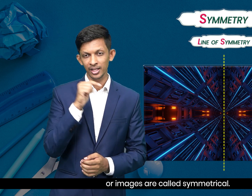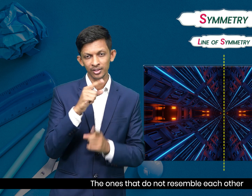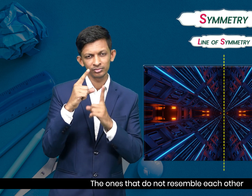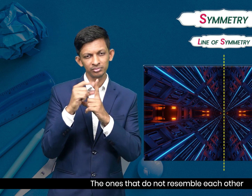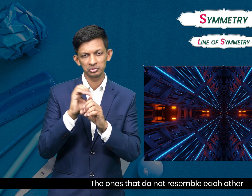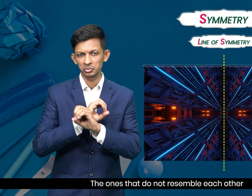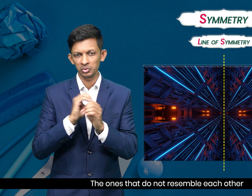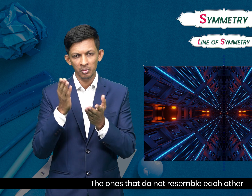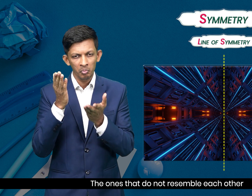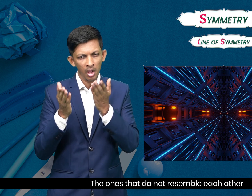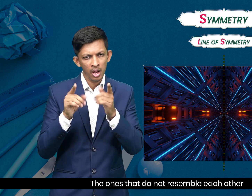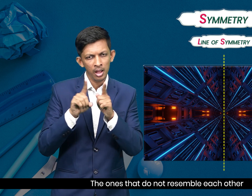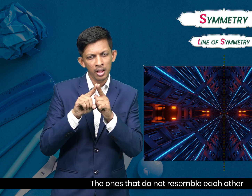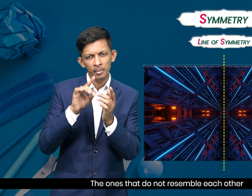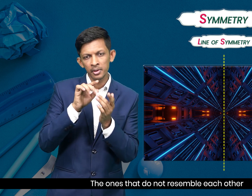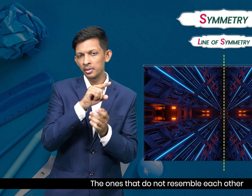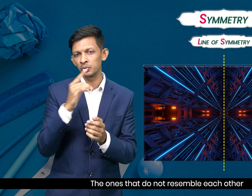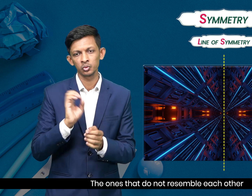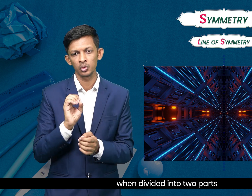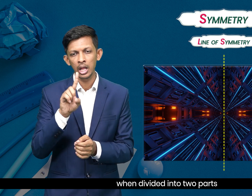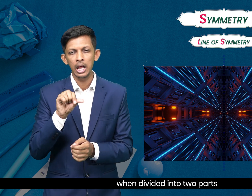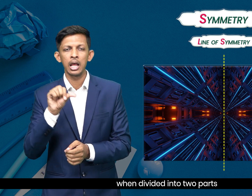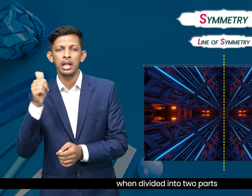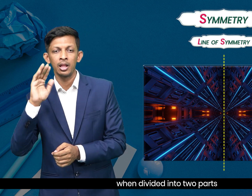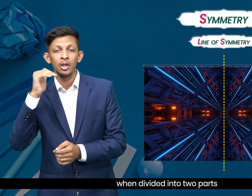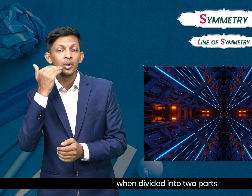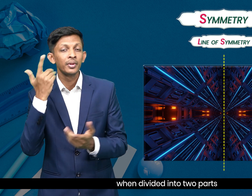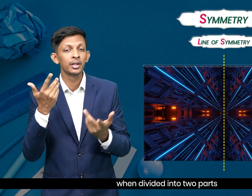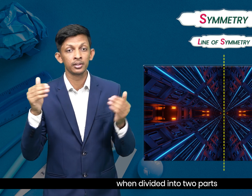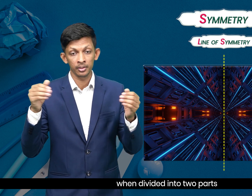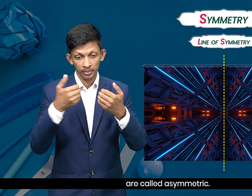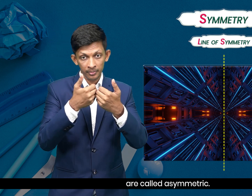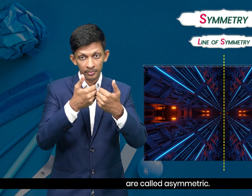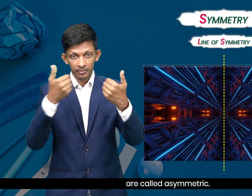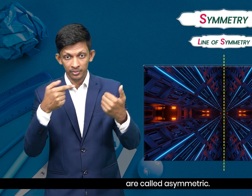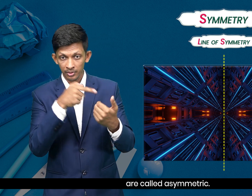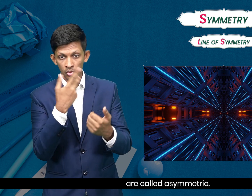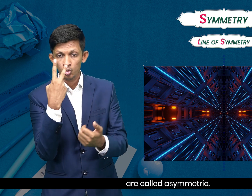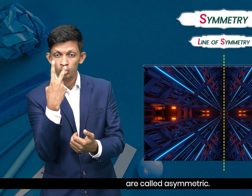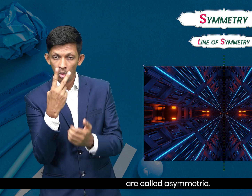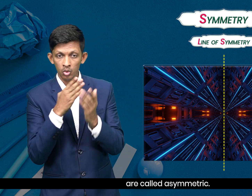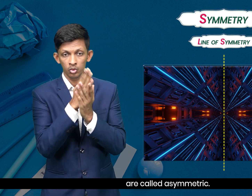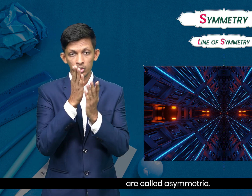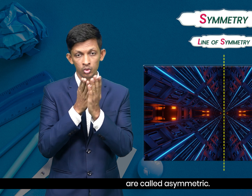The ones that do not resemble each other when divided into two parts are called asymmetric.